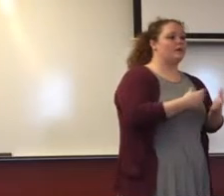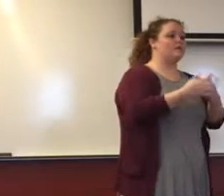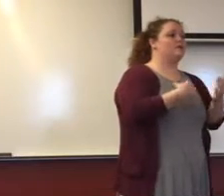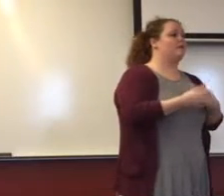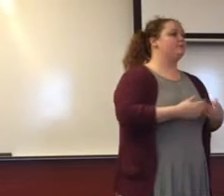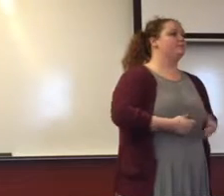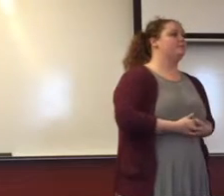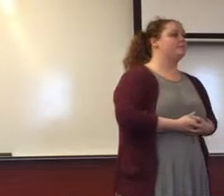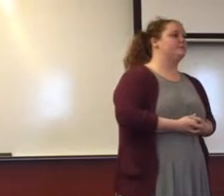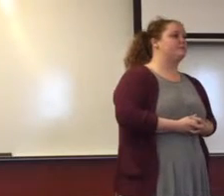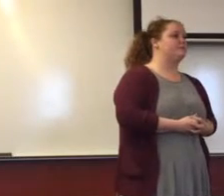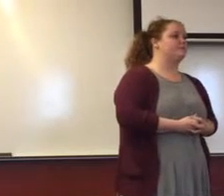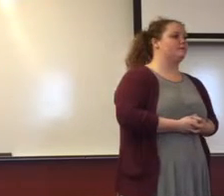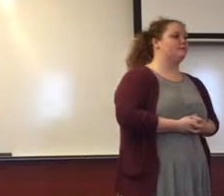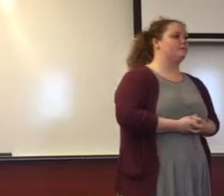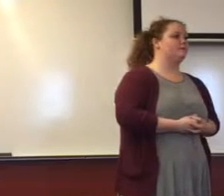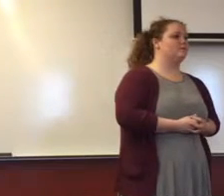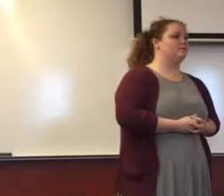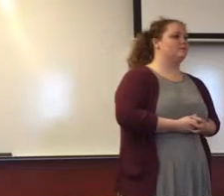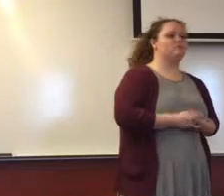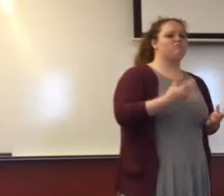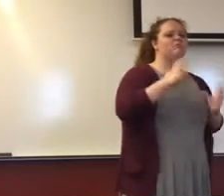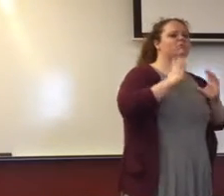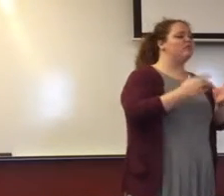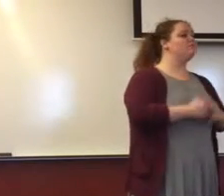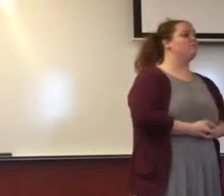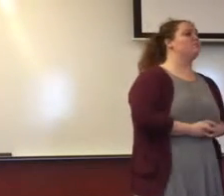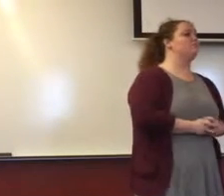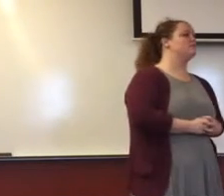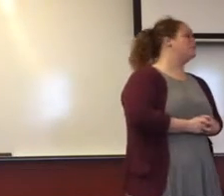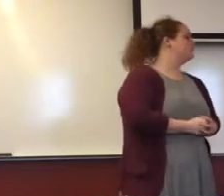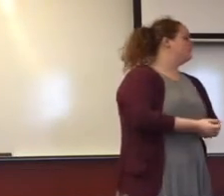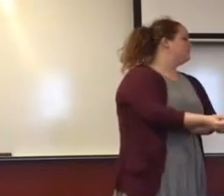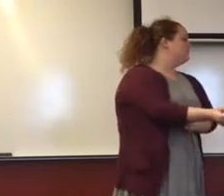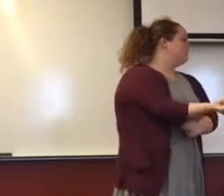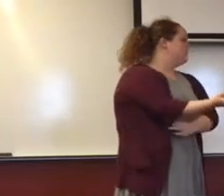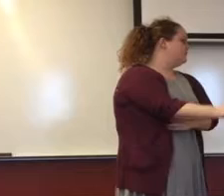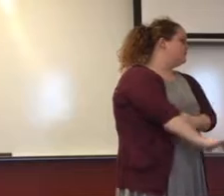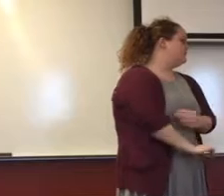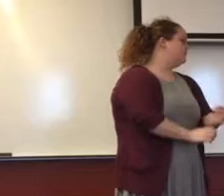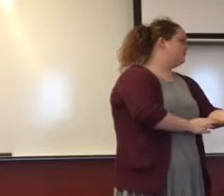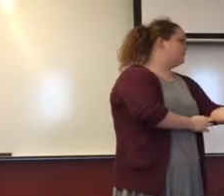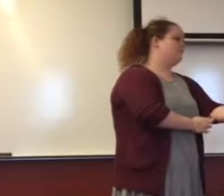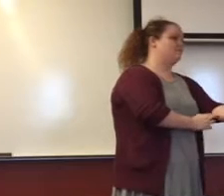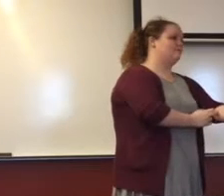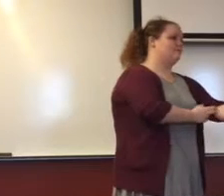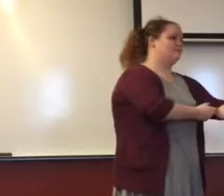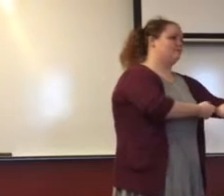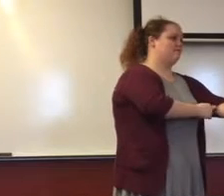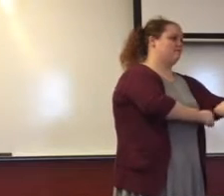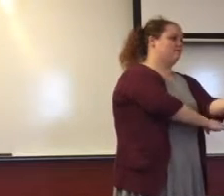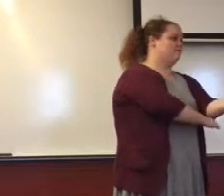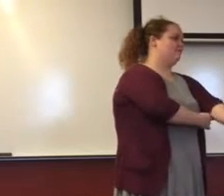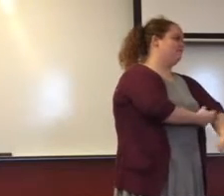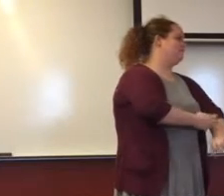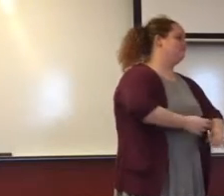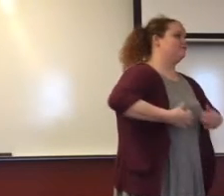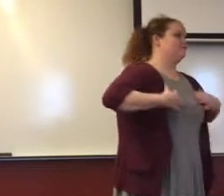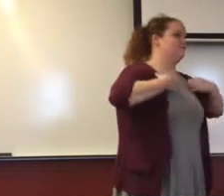Do you wanna go 15? Yeah. I can sign too. No, I know sign language. Do you wanna sign?